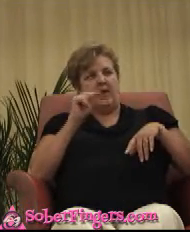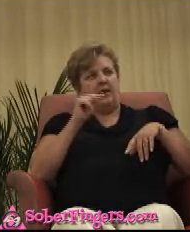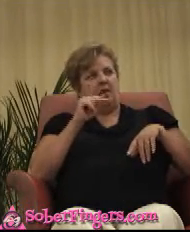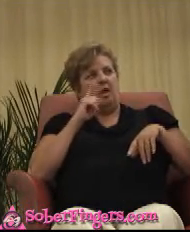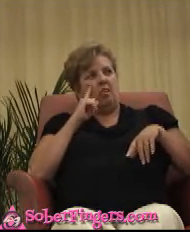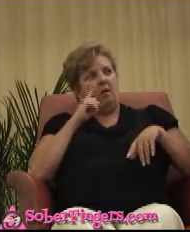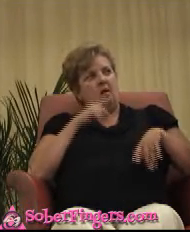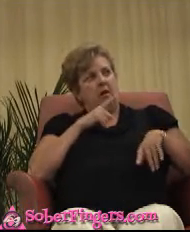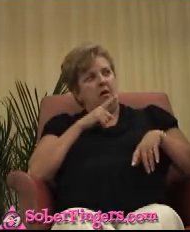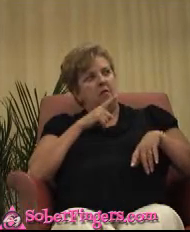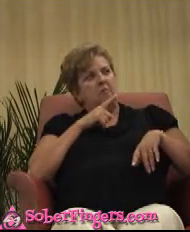far away.